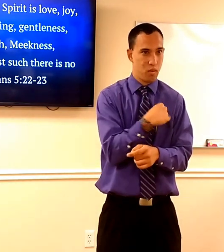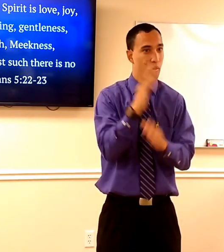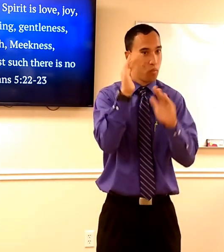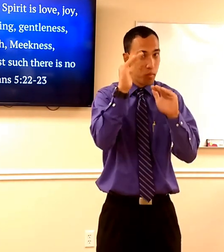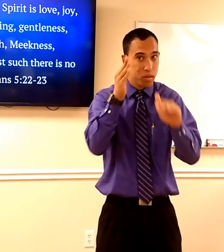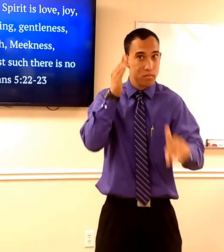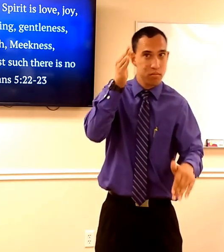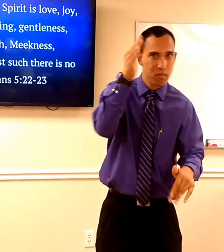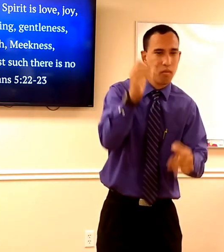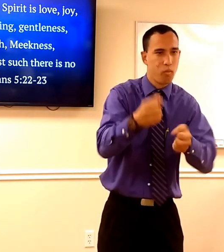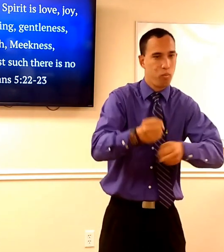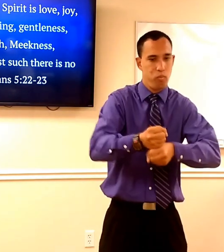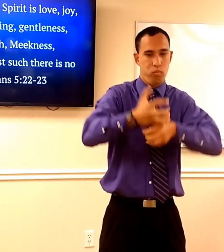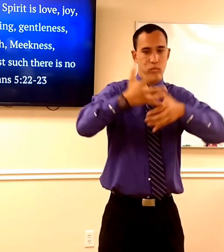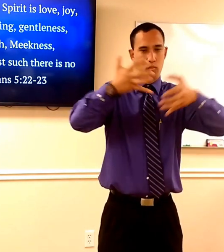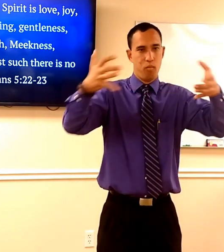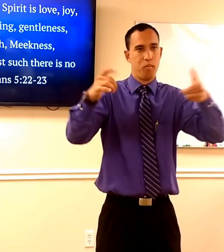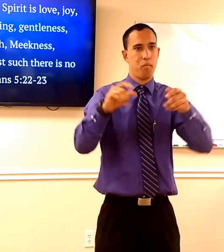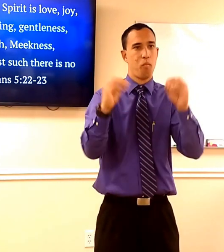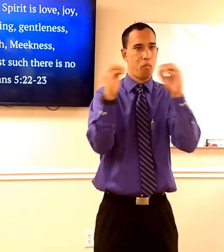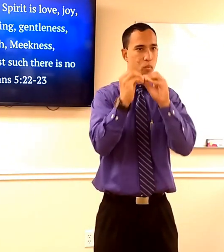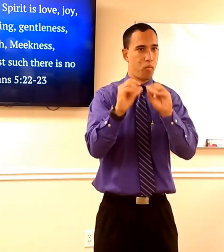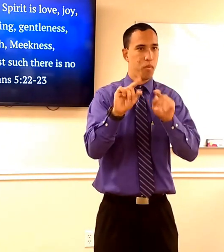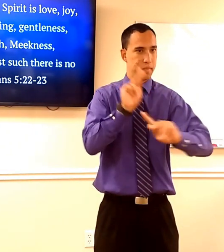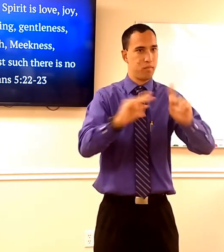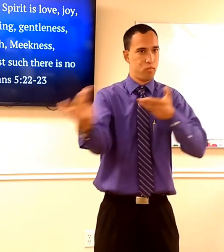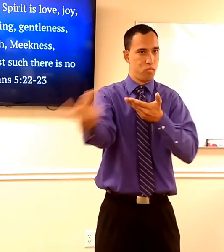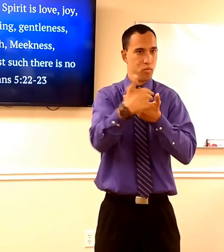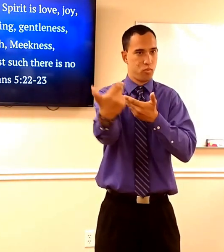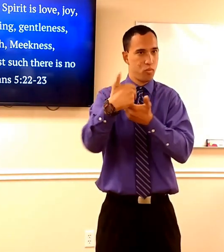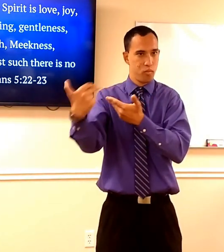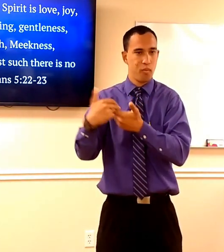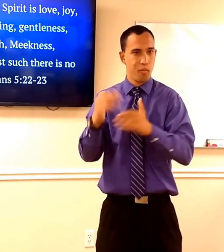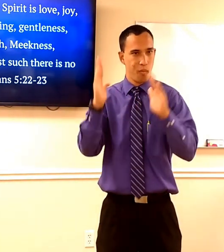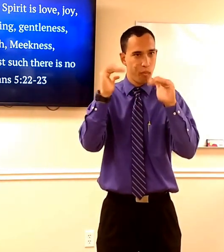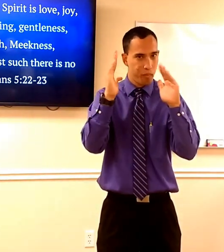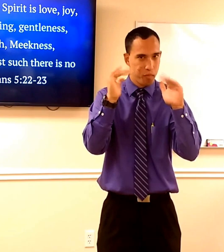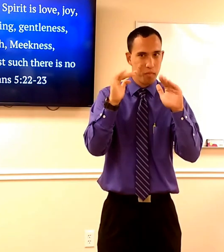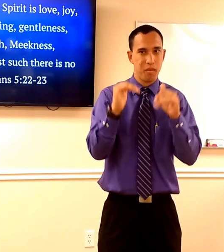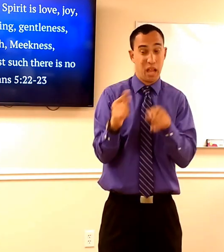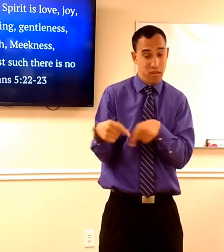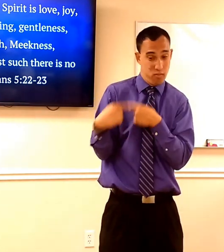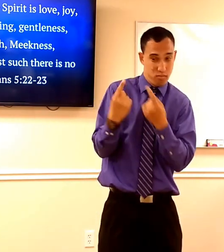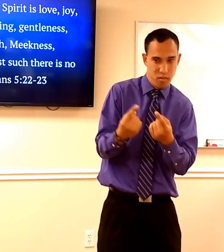there are six of us on the team, and hopefully we're able to expand that in the future, have more people join us, that's our hope,